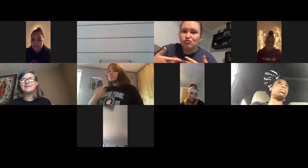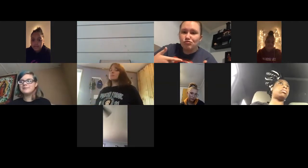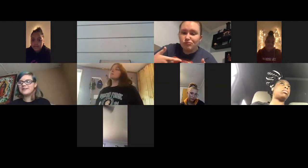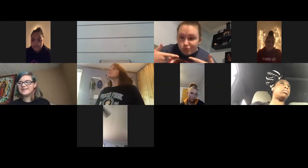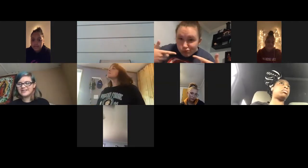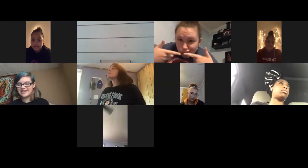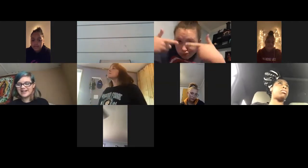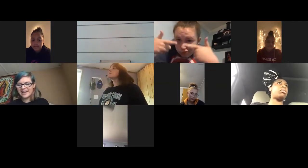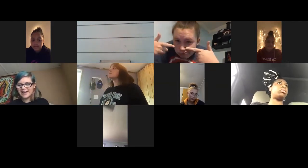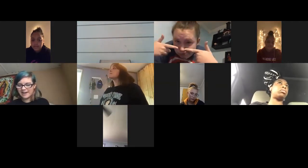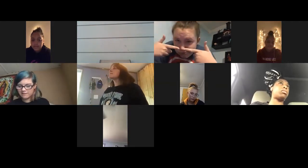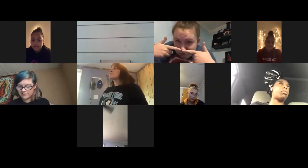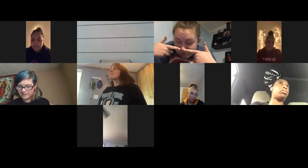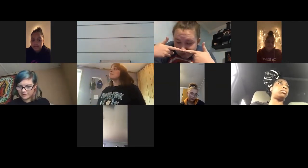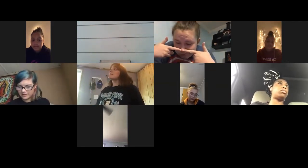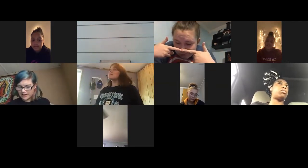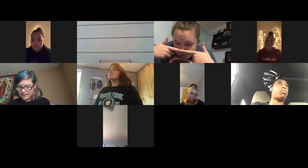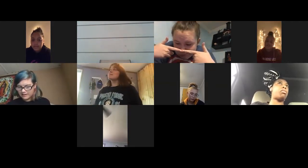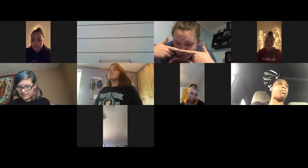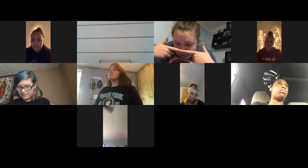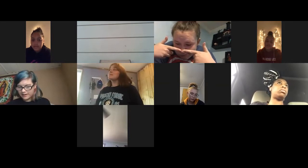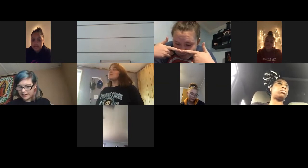Oh, that's not. Oh my God. Throw this ball. Throw this ball.